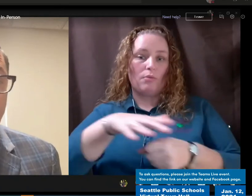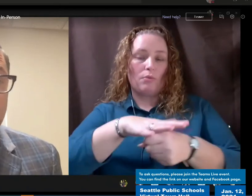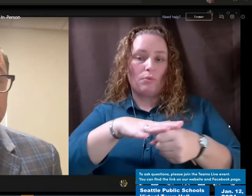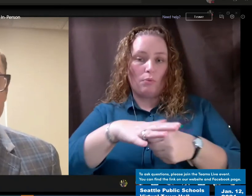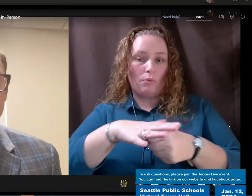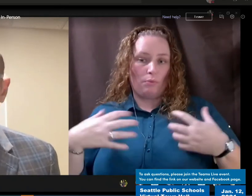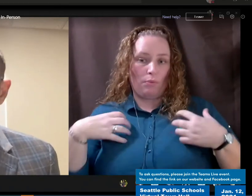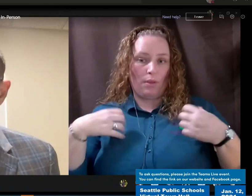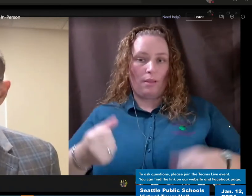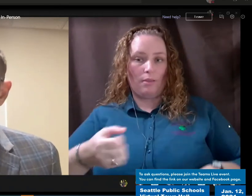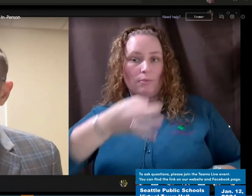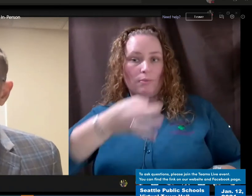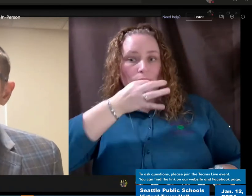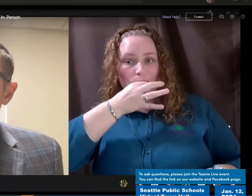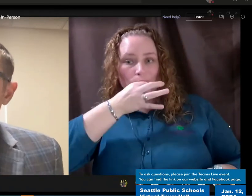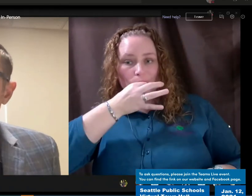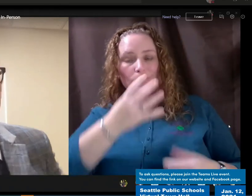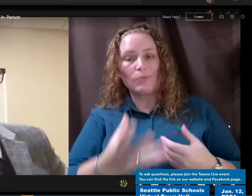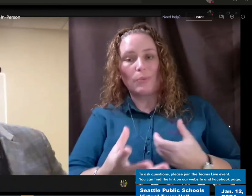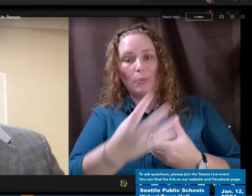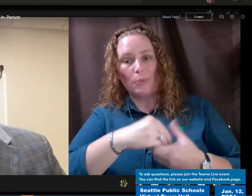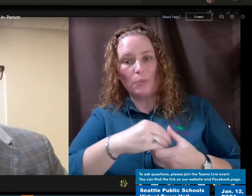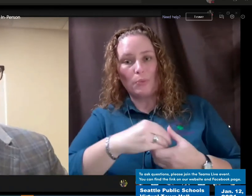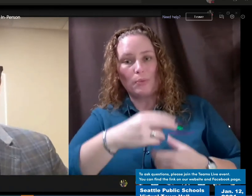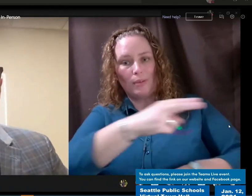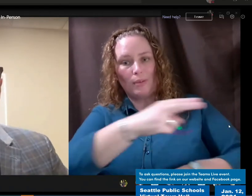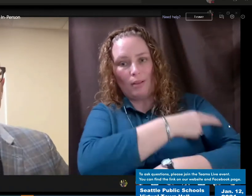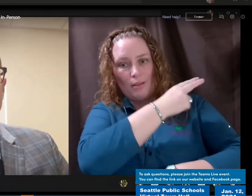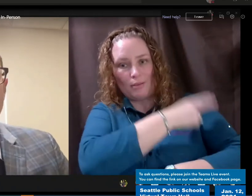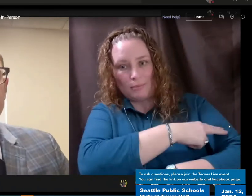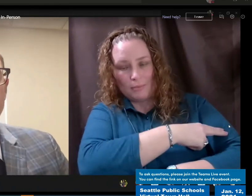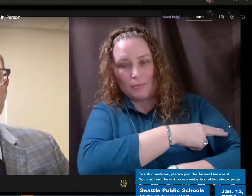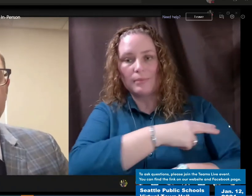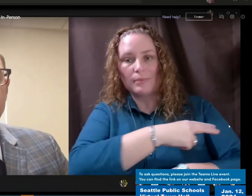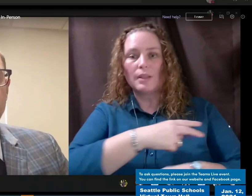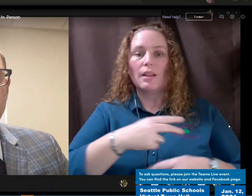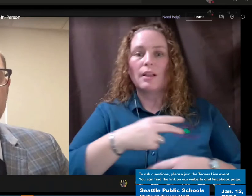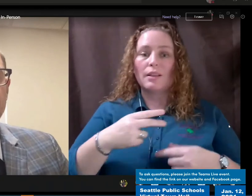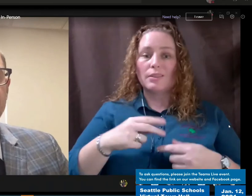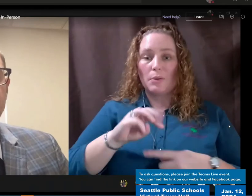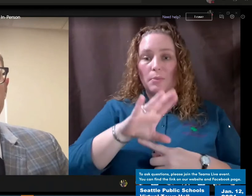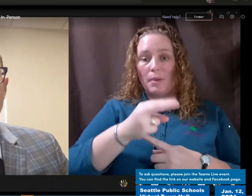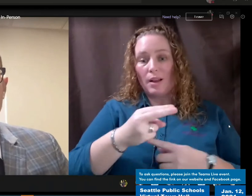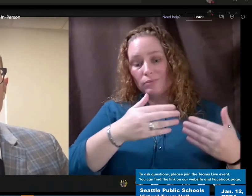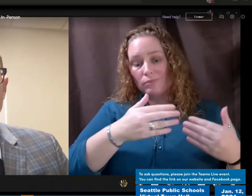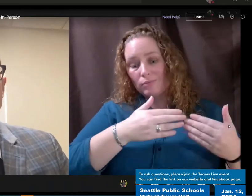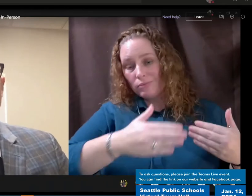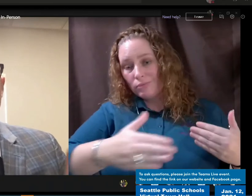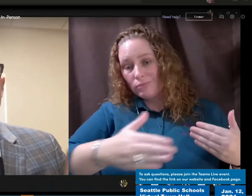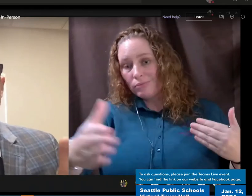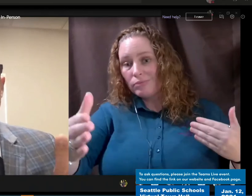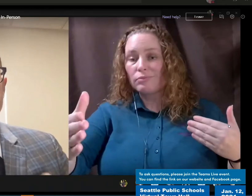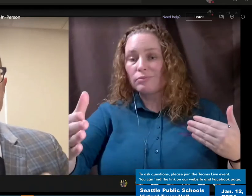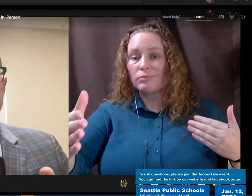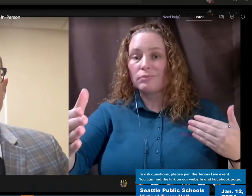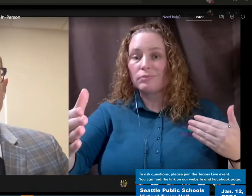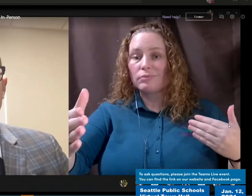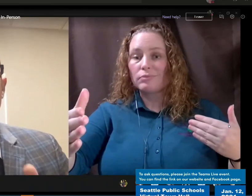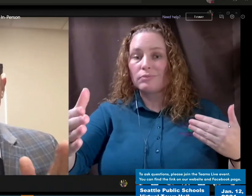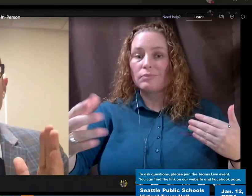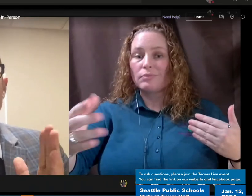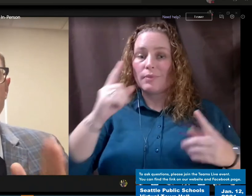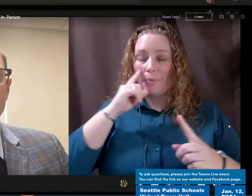our hospitals. So as we've gone along since last March, we've updated those particular